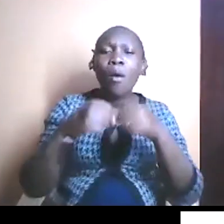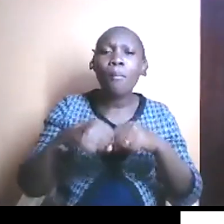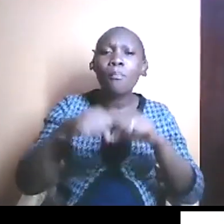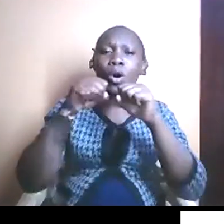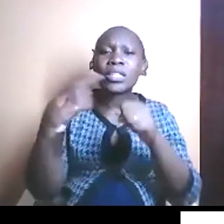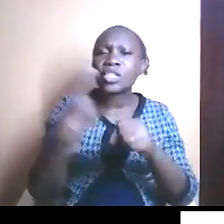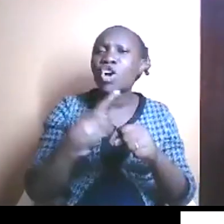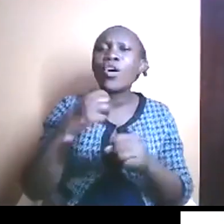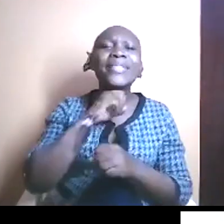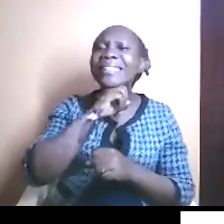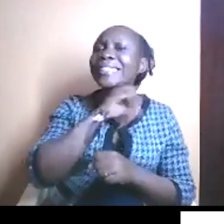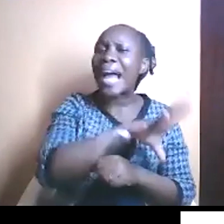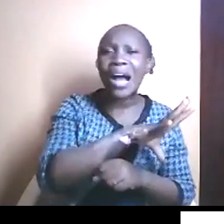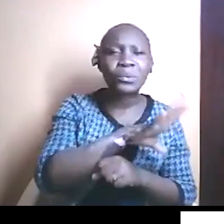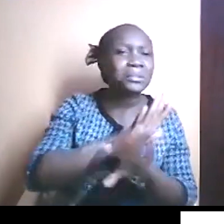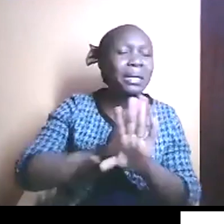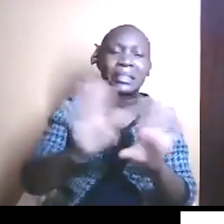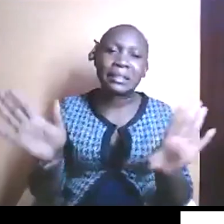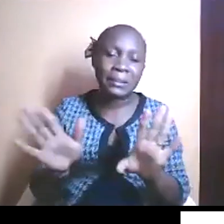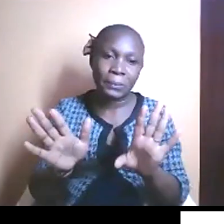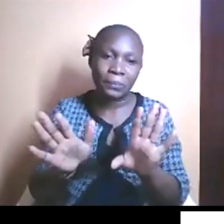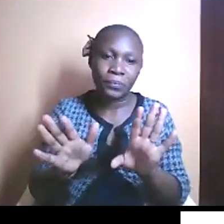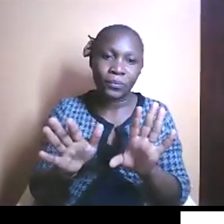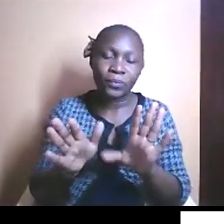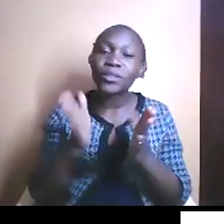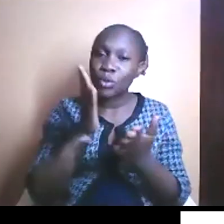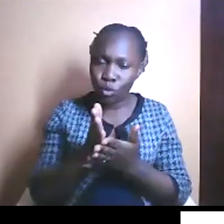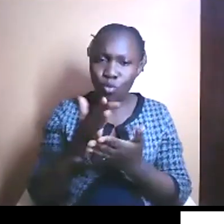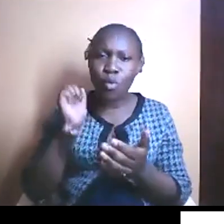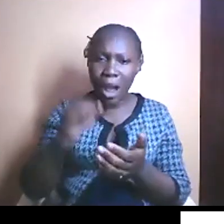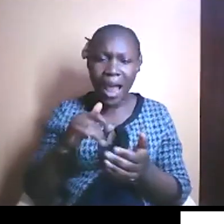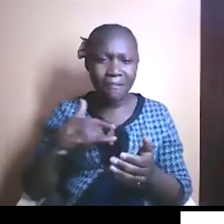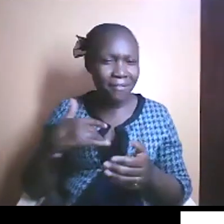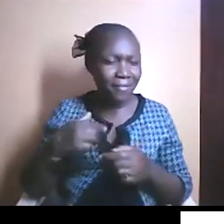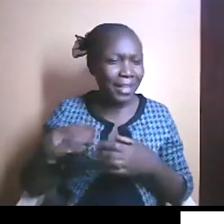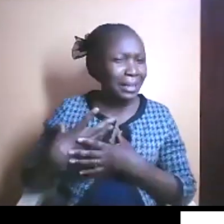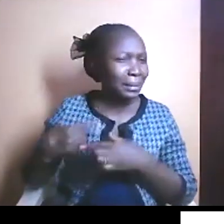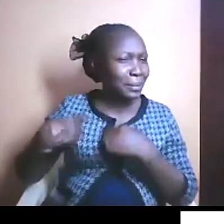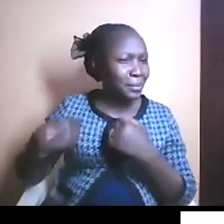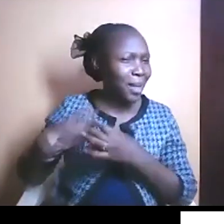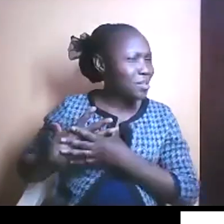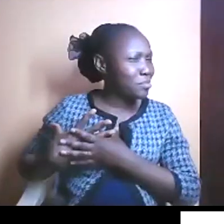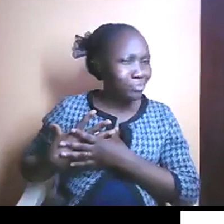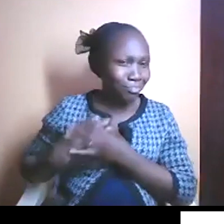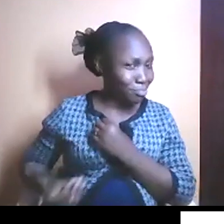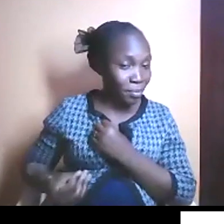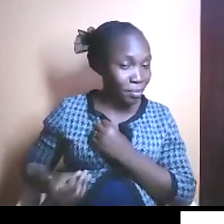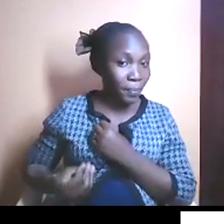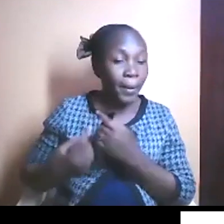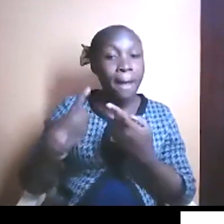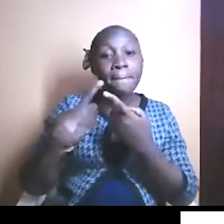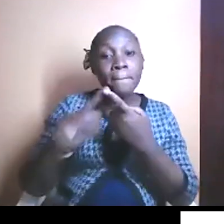employees, you know, and that is quite offensive. A boss who does not listen actually